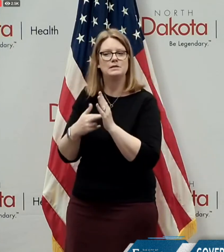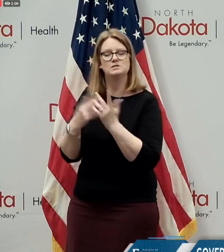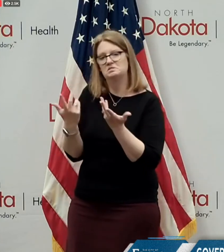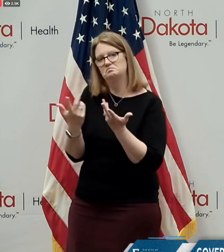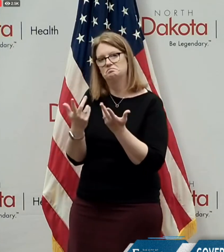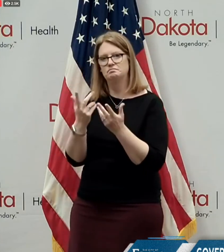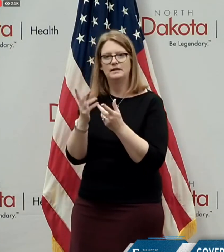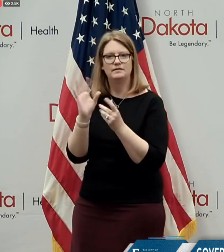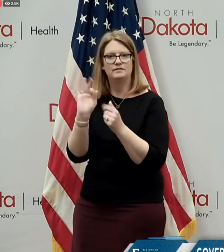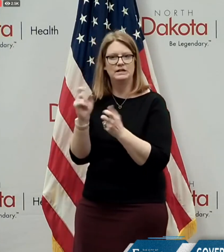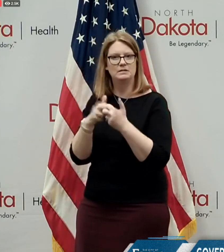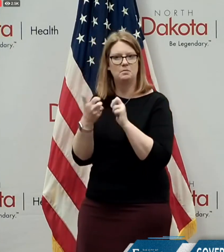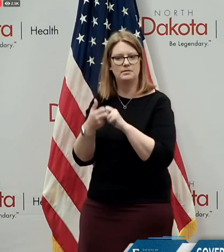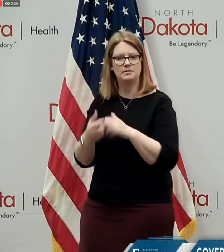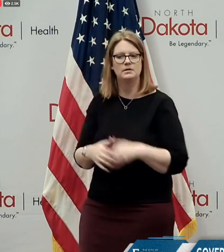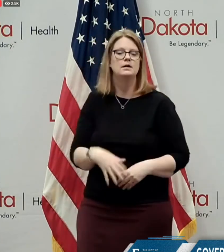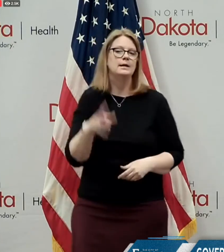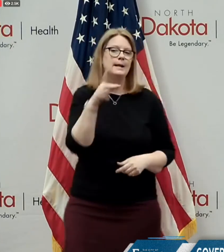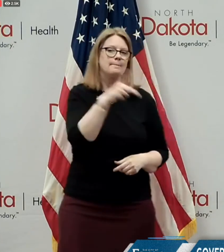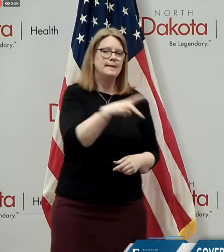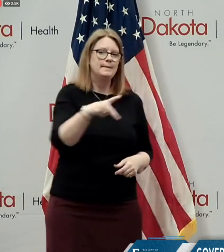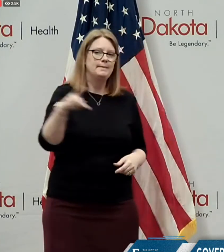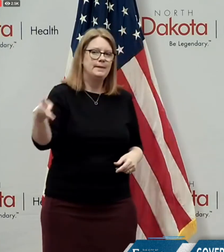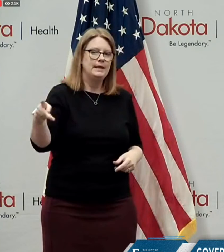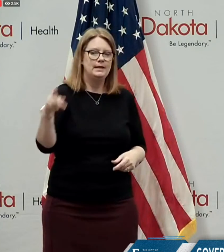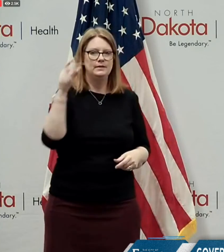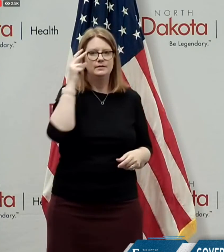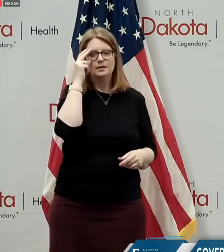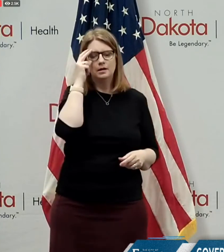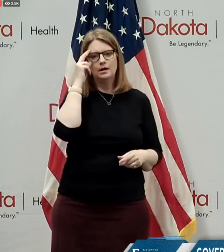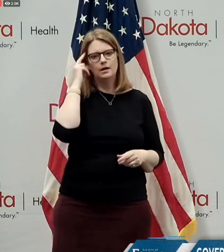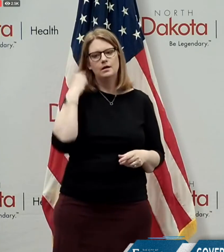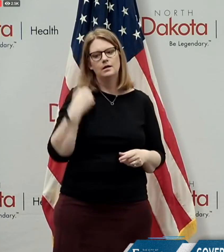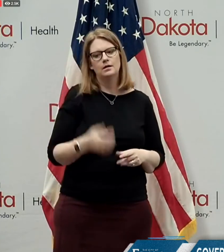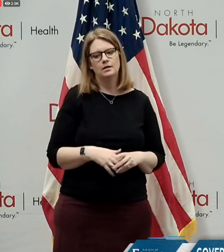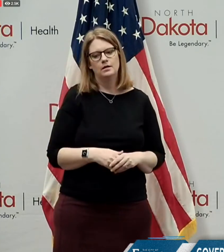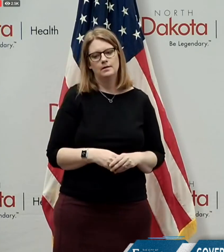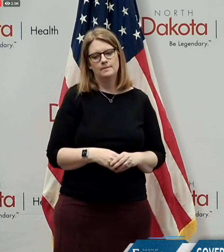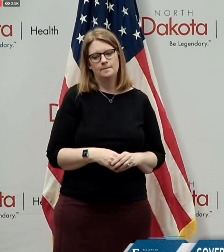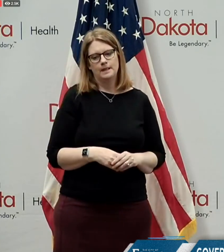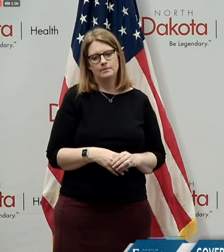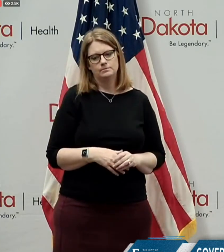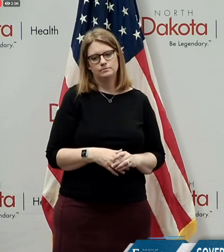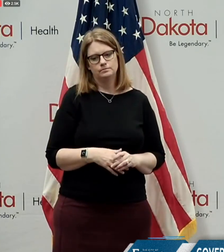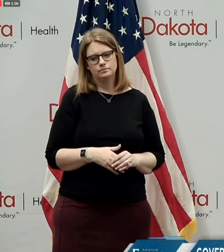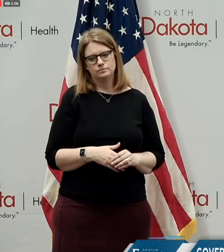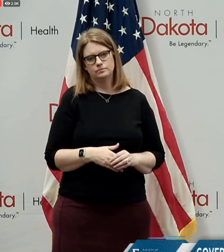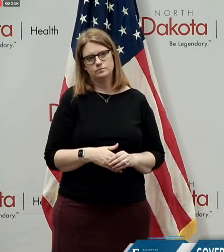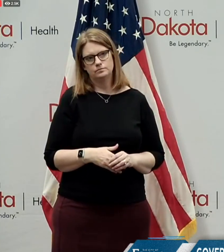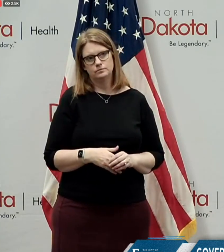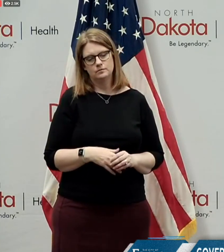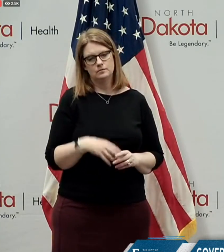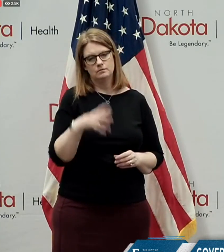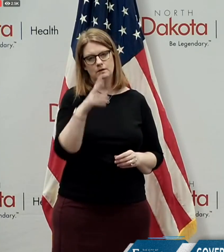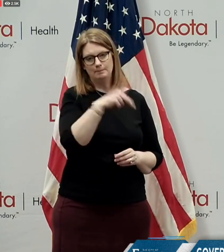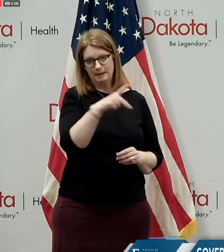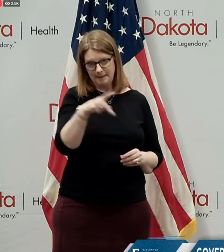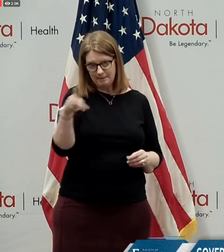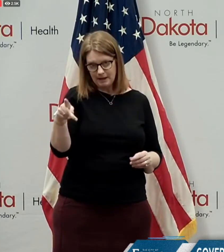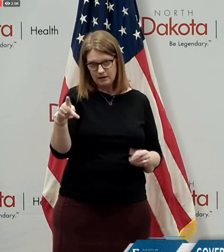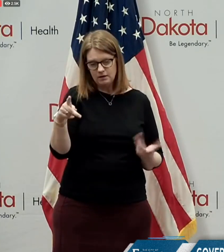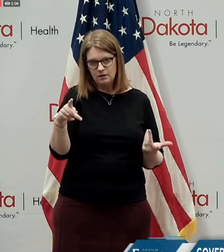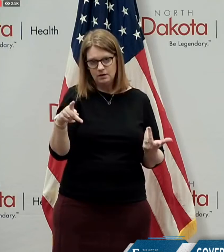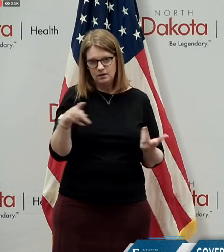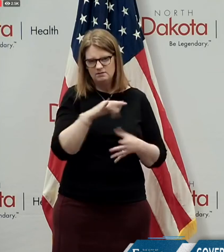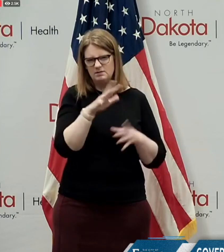topic, Paycheck Protection Program update. This is the Paycheck Protection, as I'm sure you know,